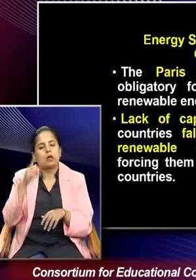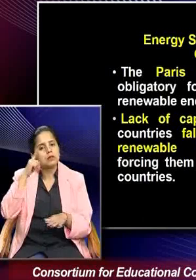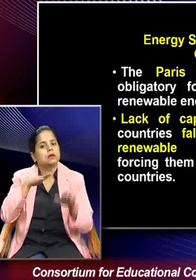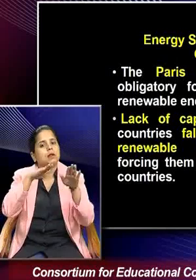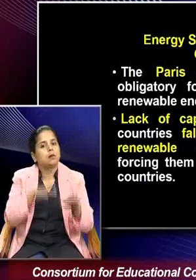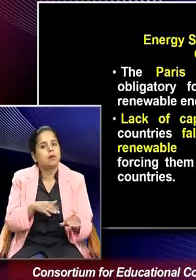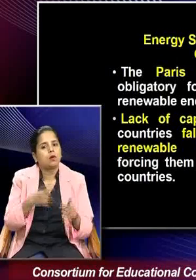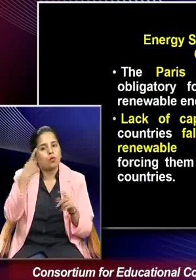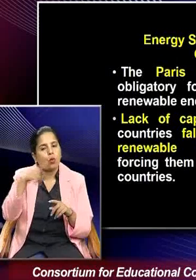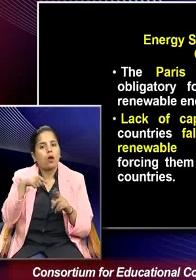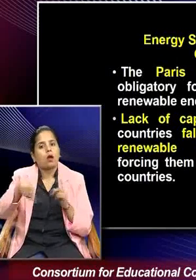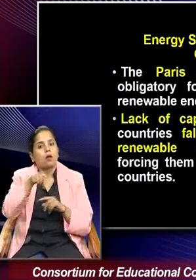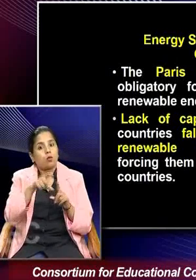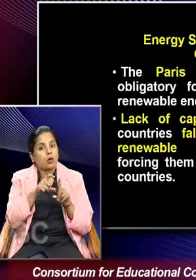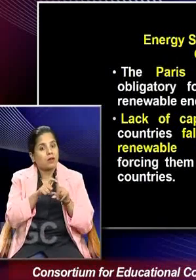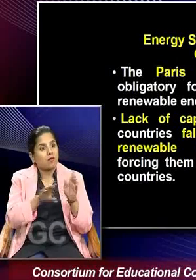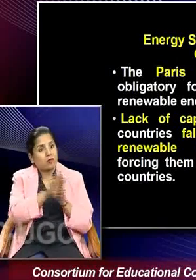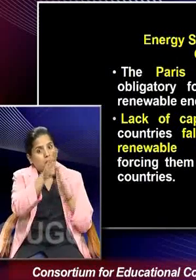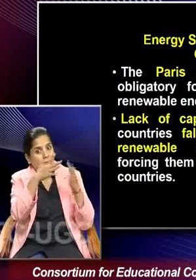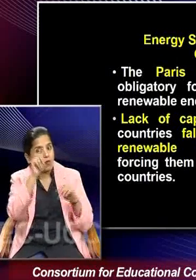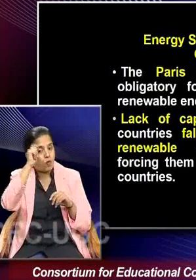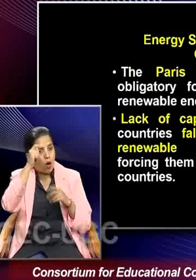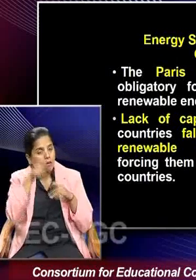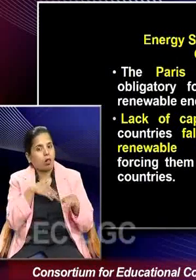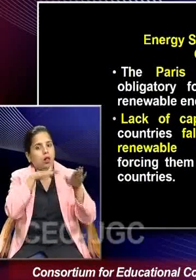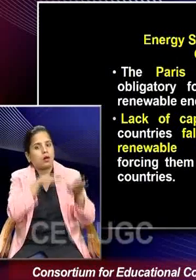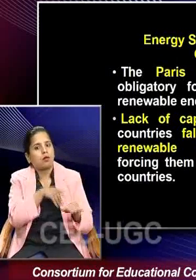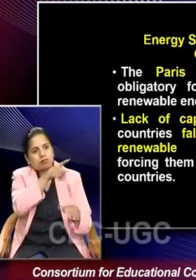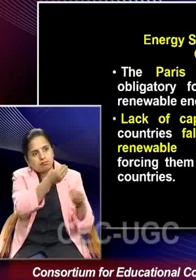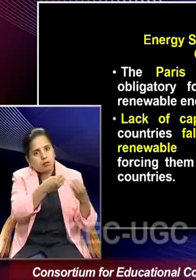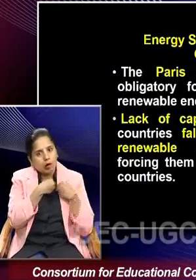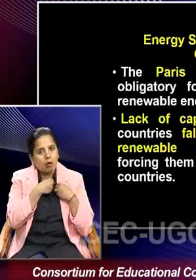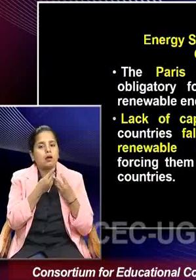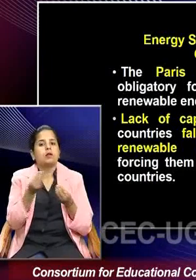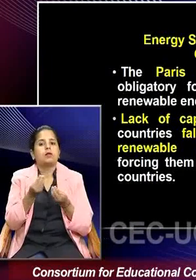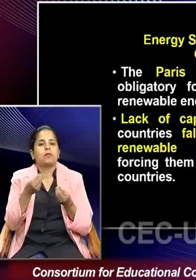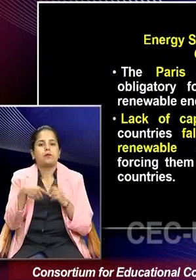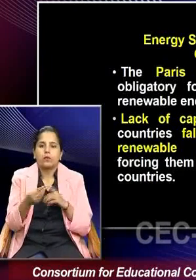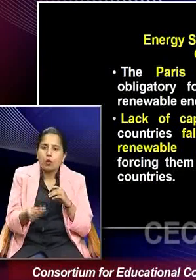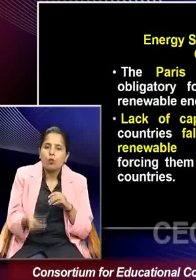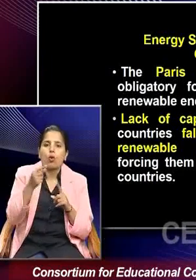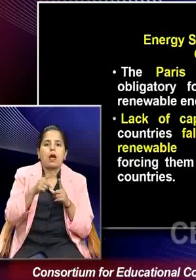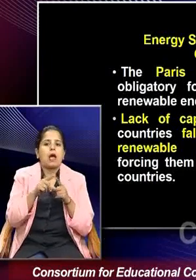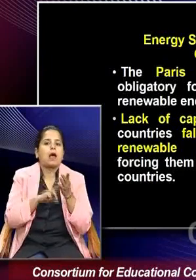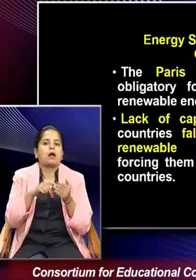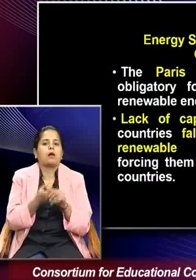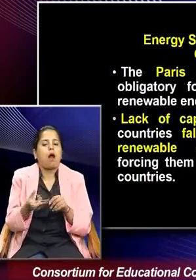on developed nations or Western world. This makes them more and more energy